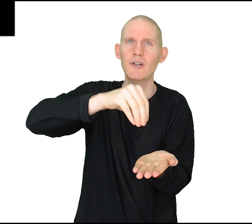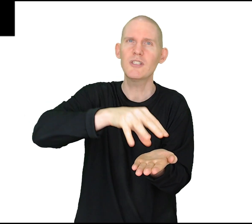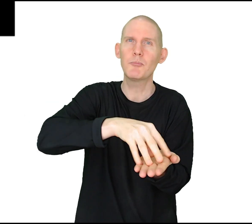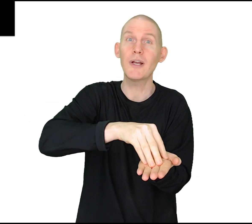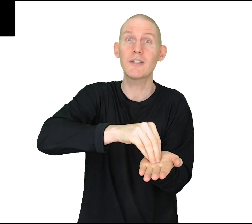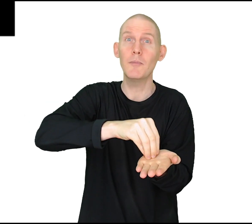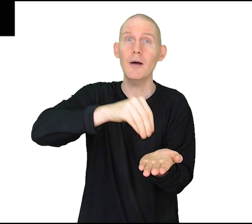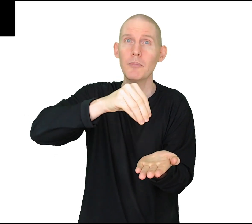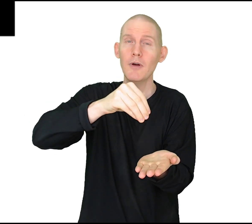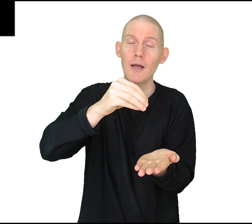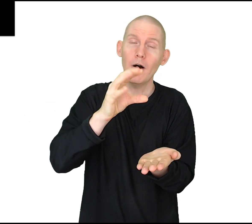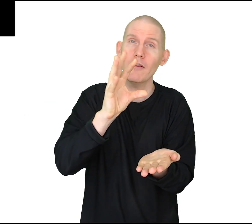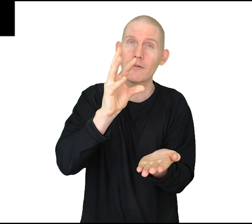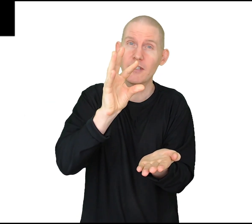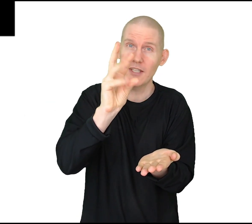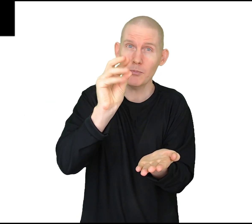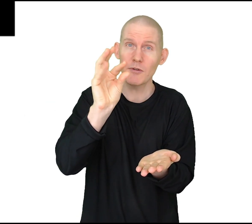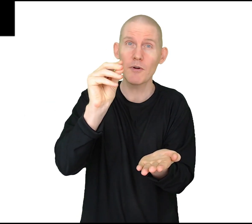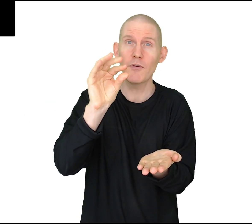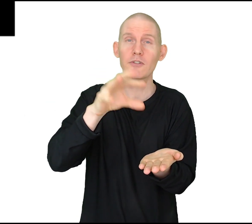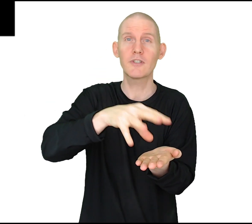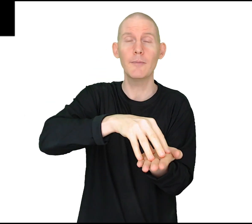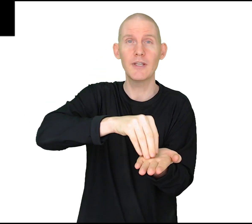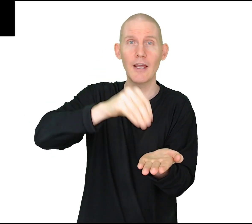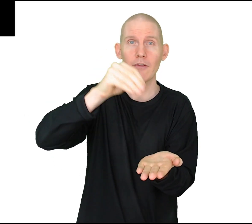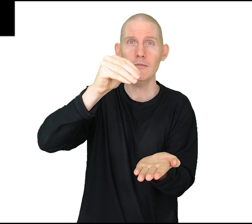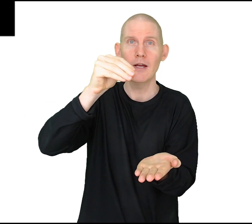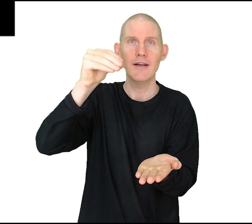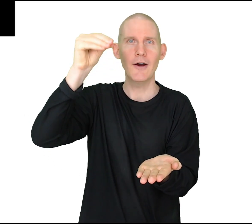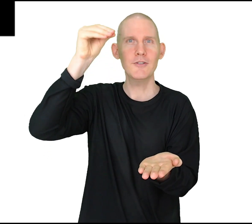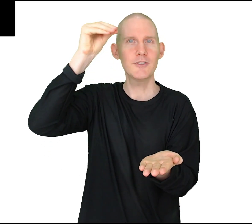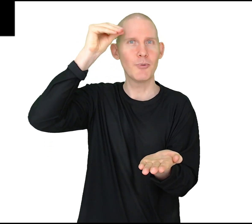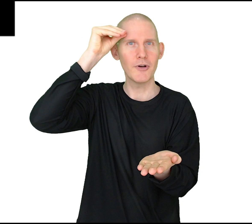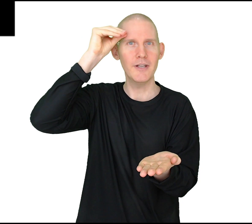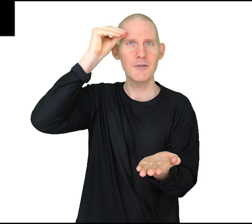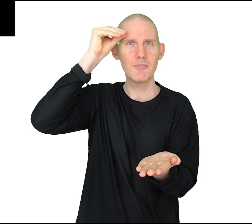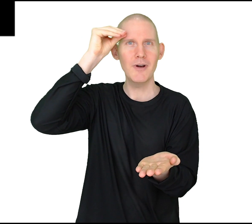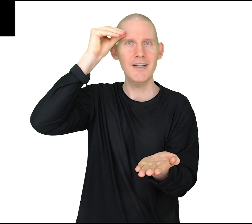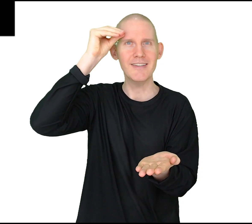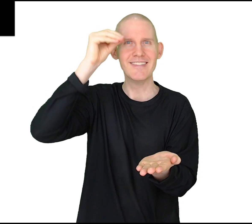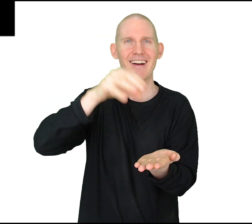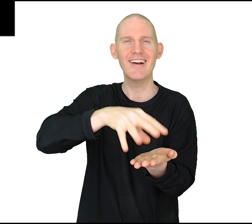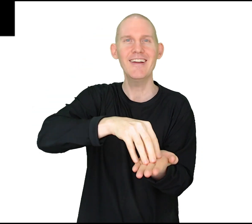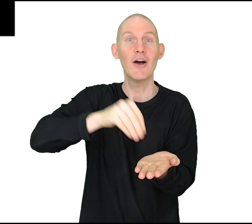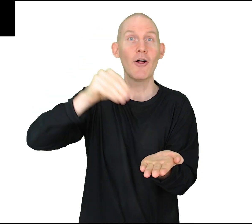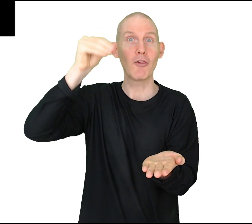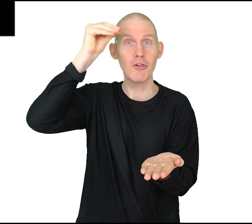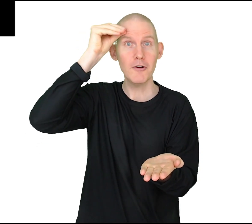pick some up. All the tips of your fingers come together. Now just put it in your brain, all right? Learn.